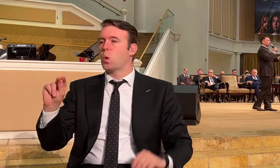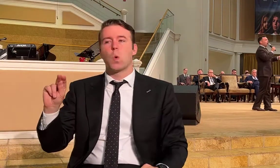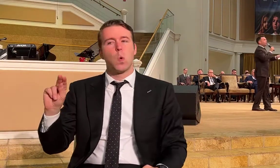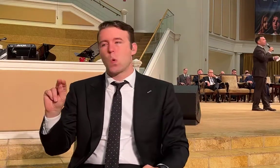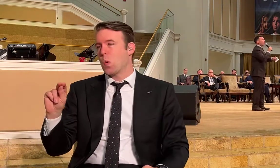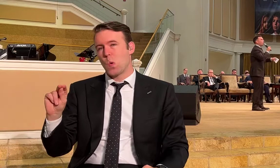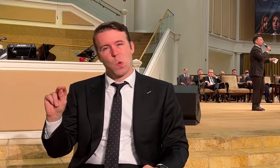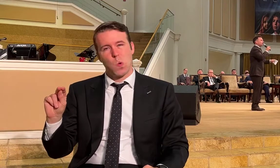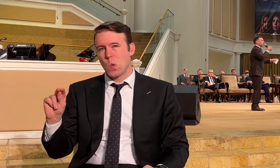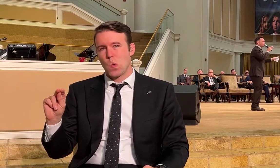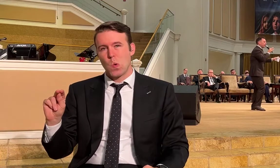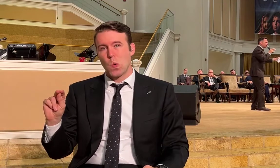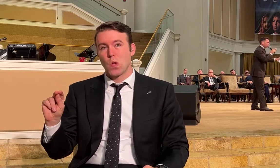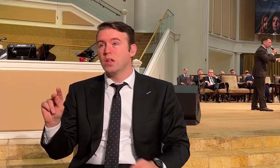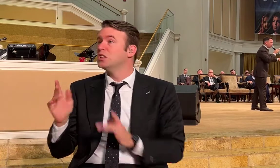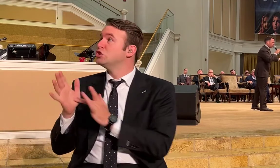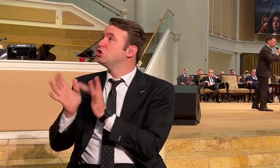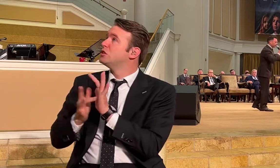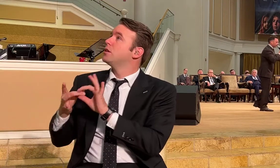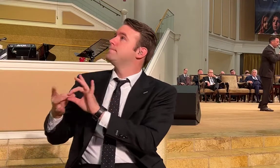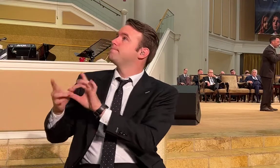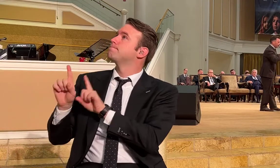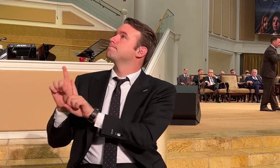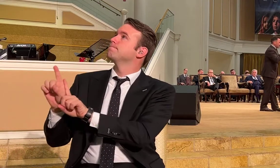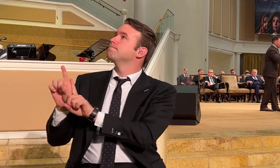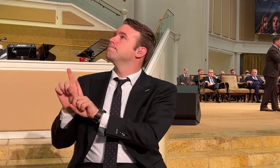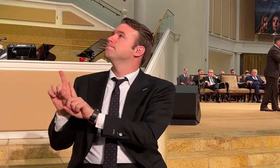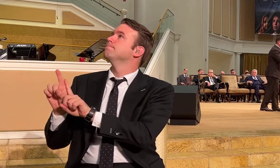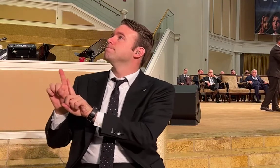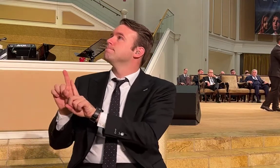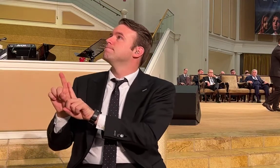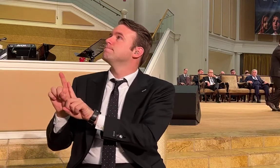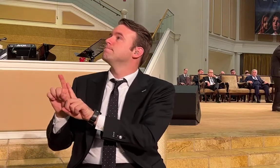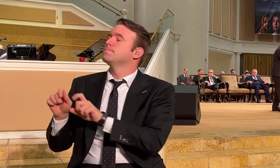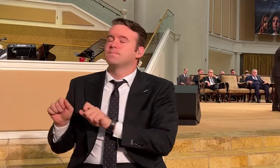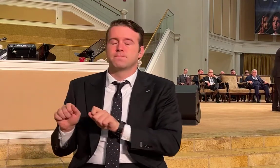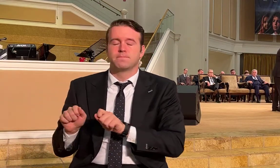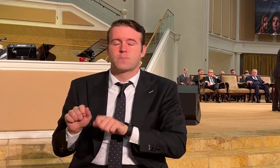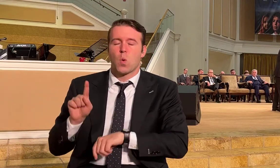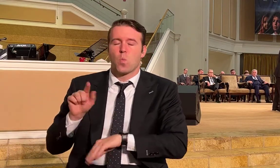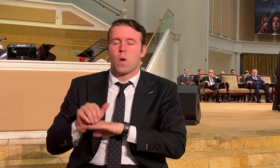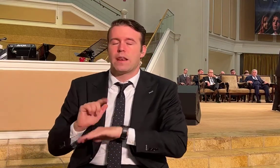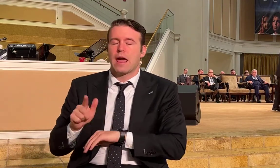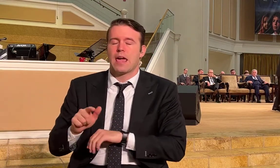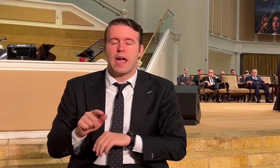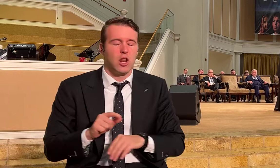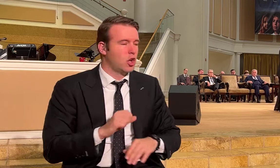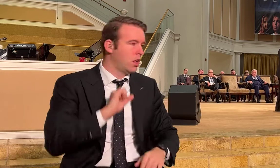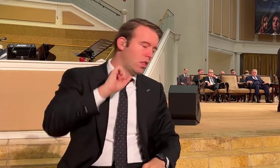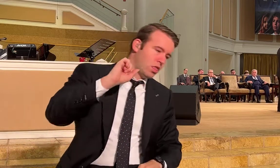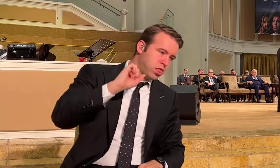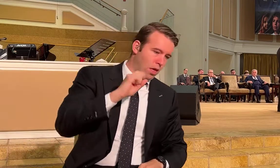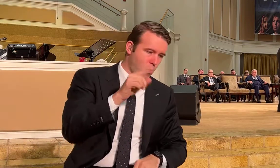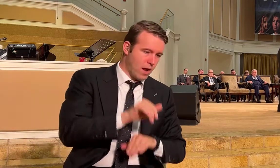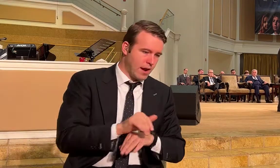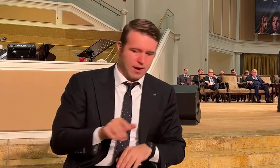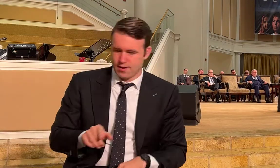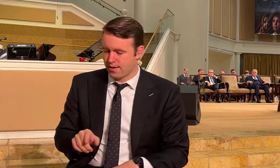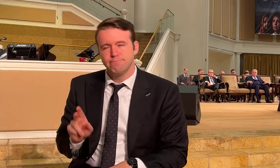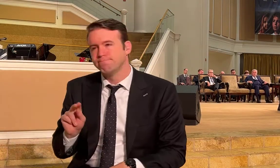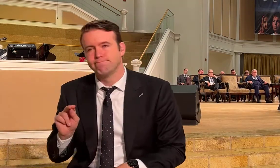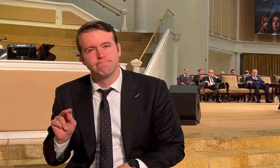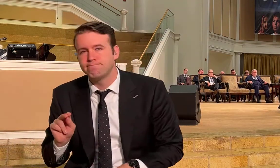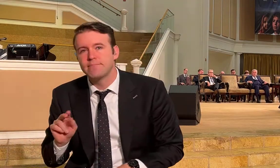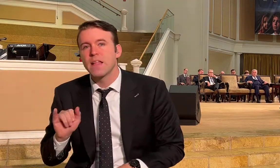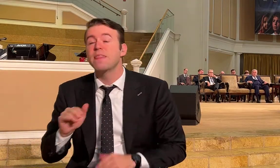You don't go from walking in the favor of the authority of God to descending over the precipice of suicide in one night. But it